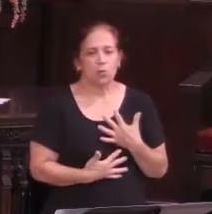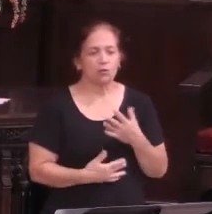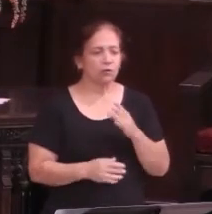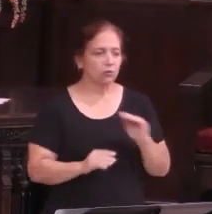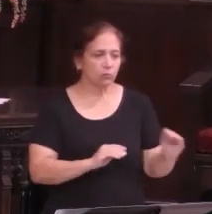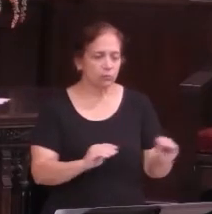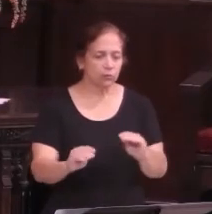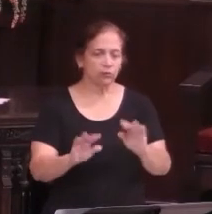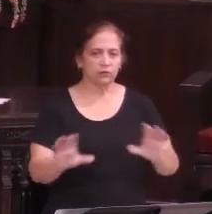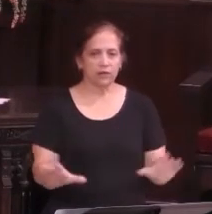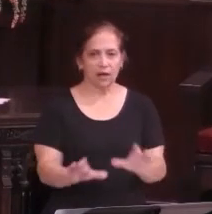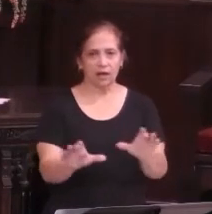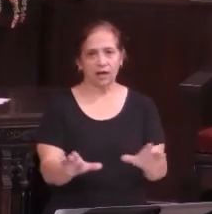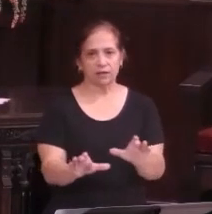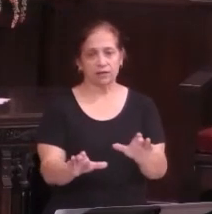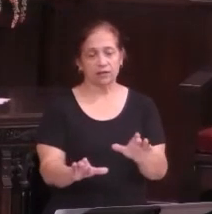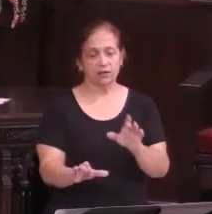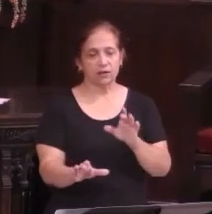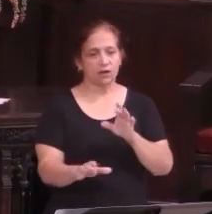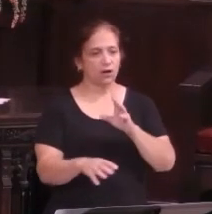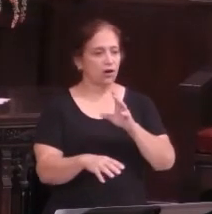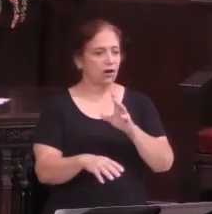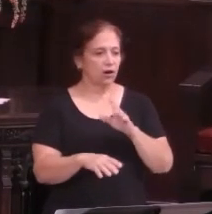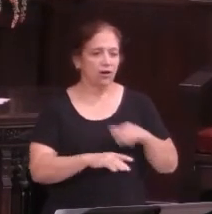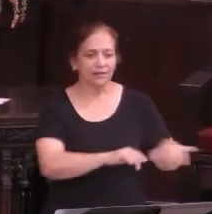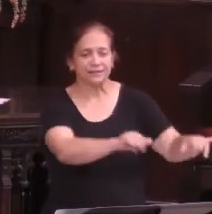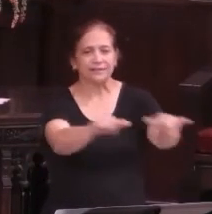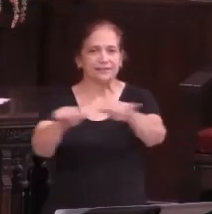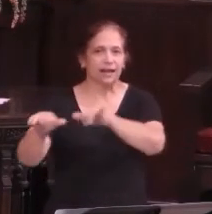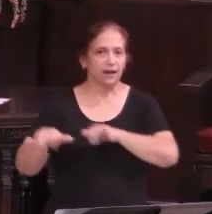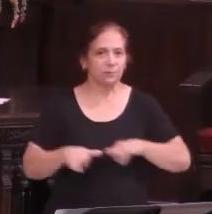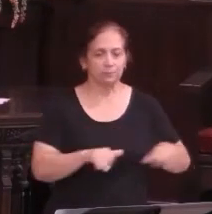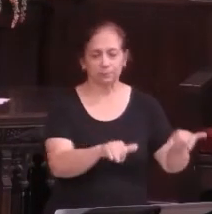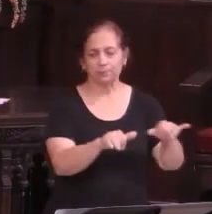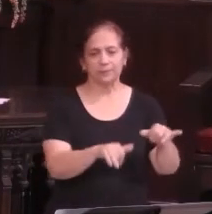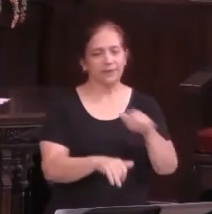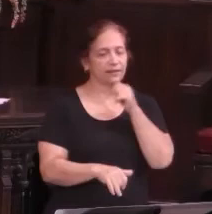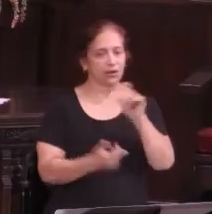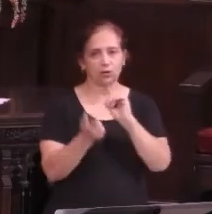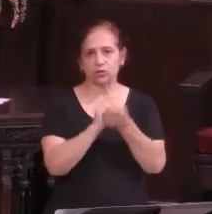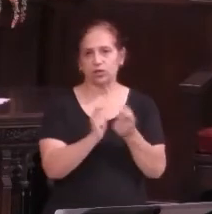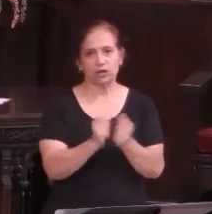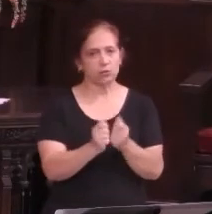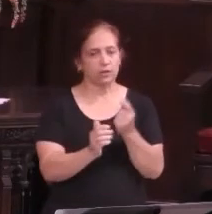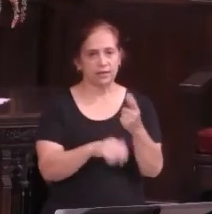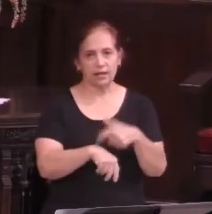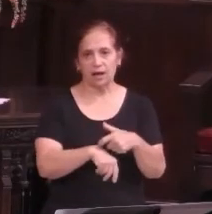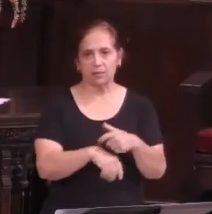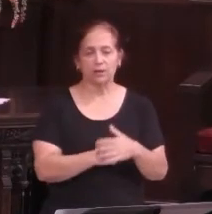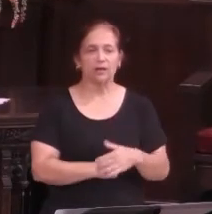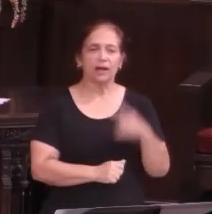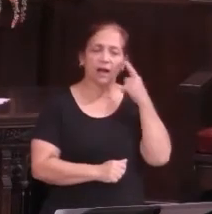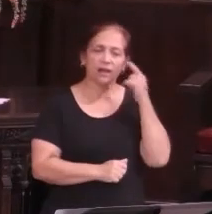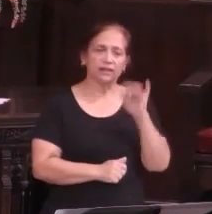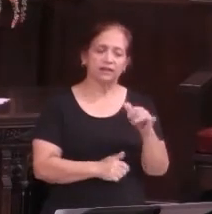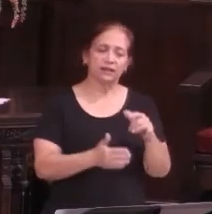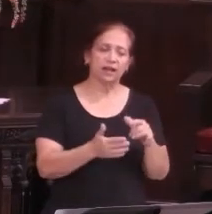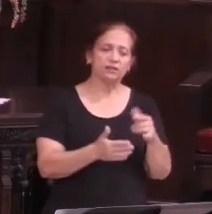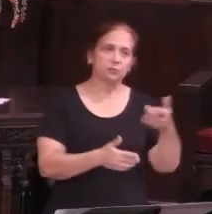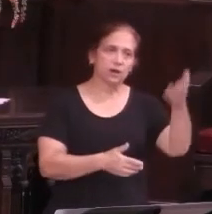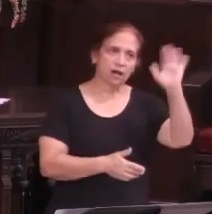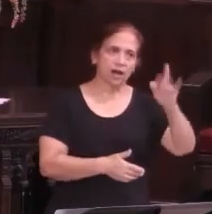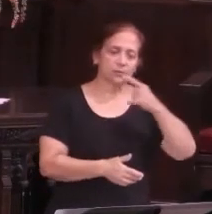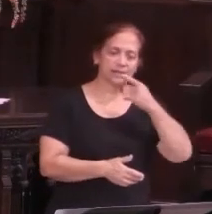and act are universal and timeless. I think it's what God was saying with